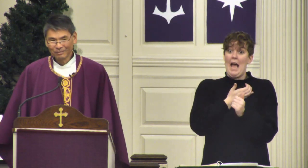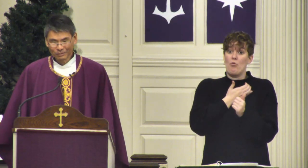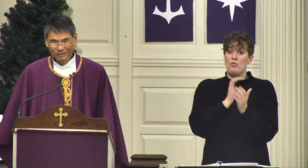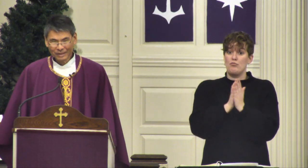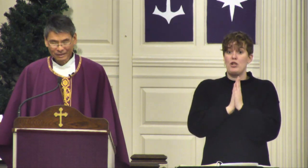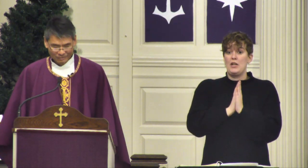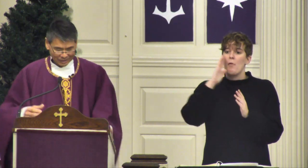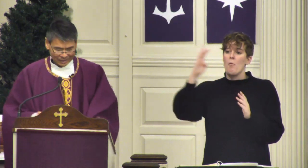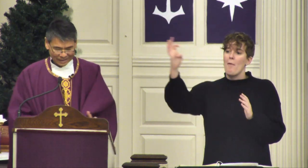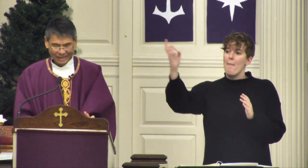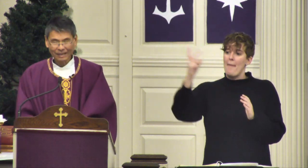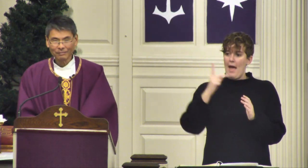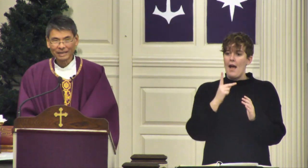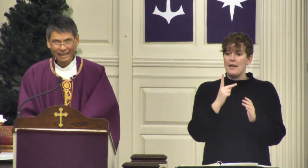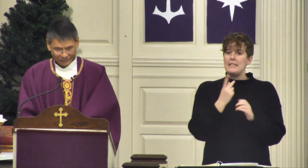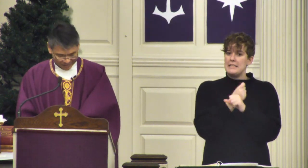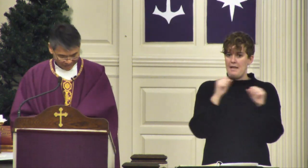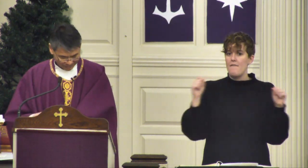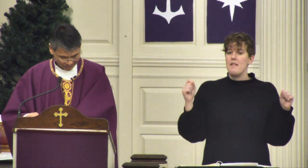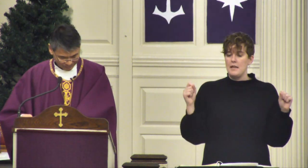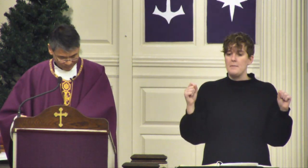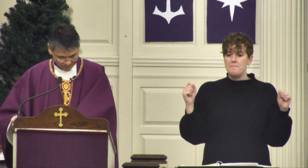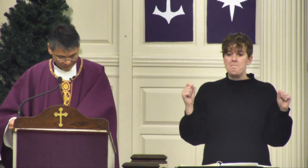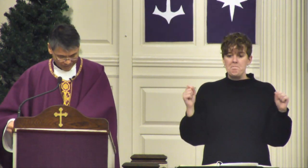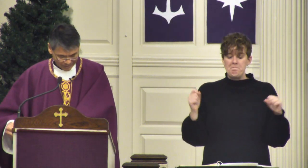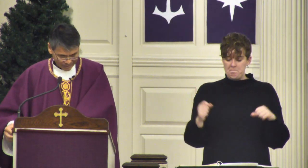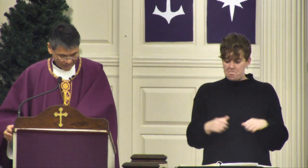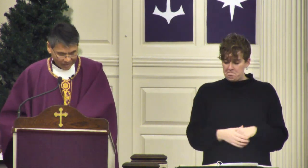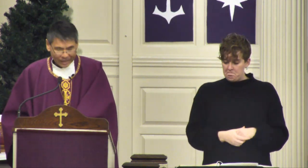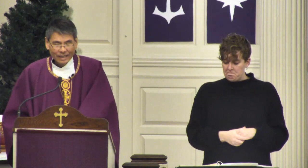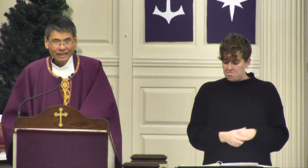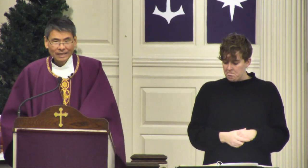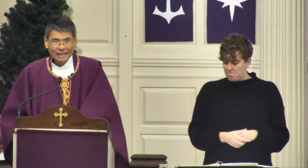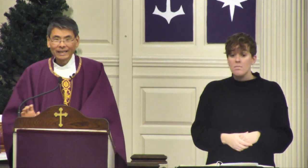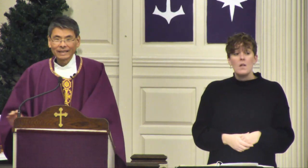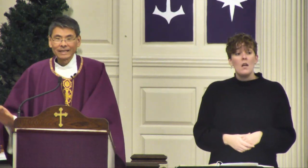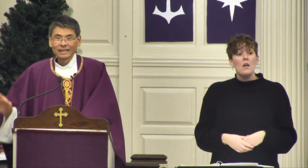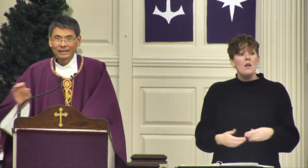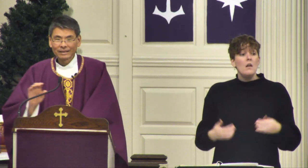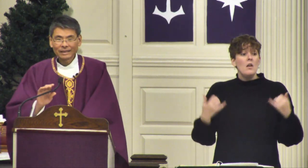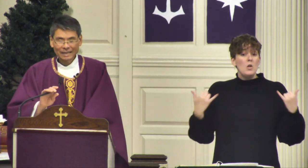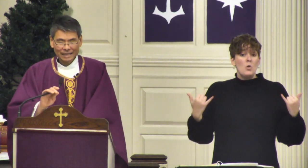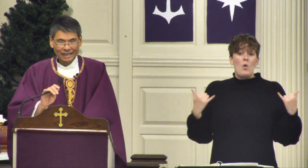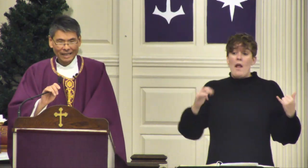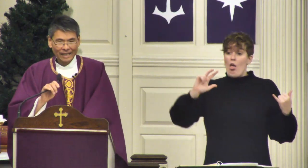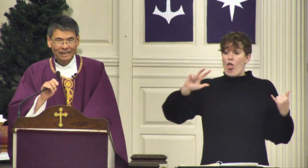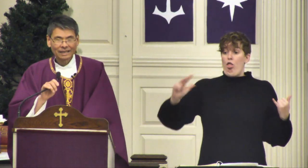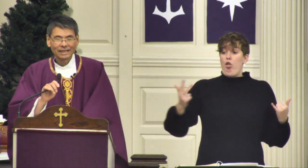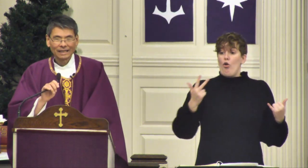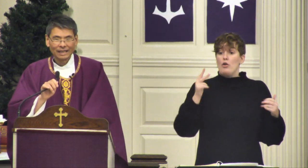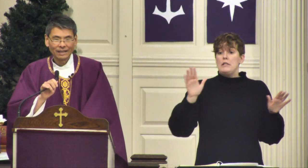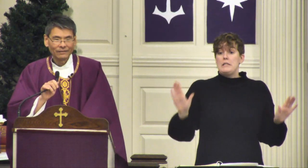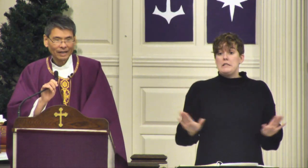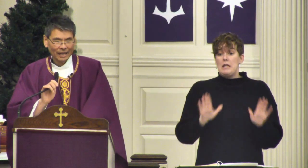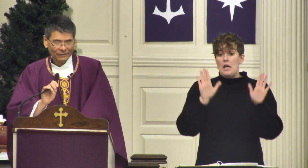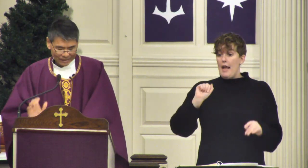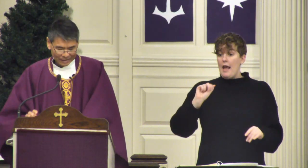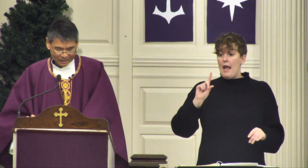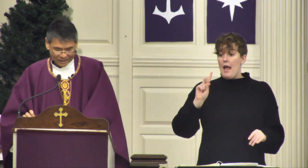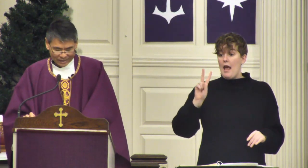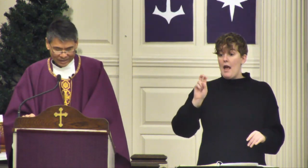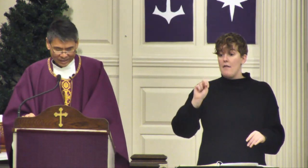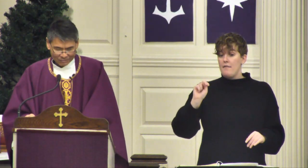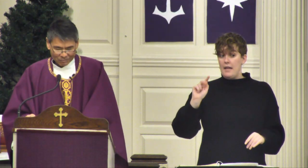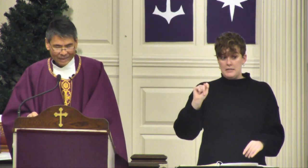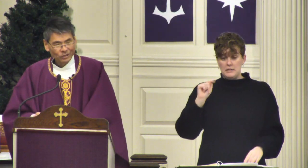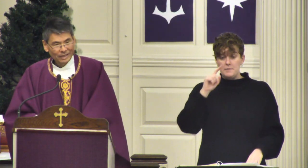be returned to us safely. Today is the third Sunday of Advent.